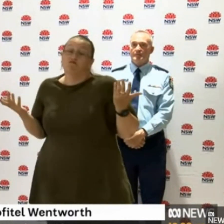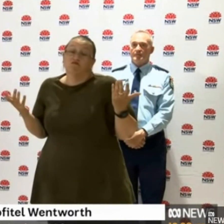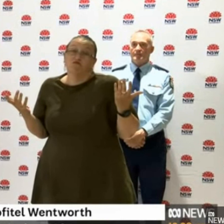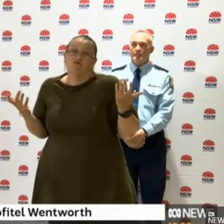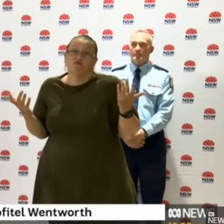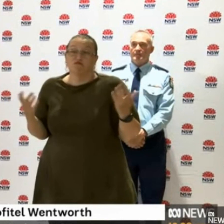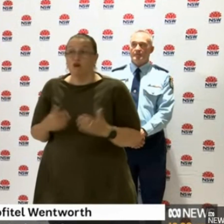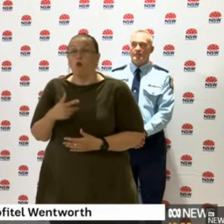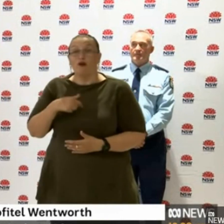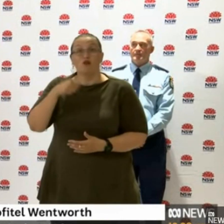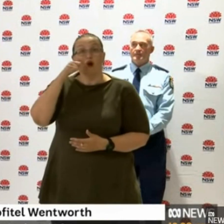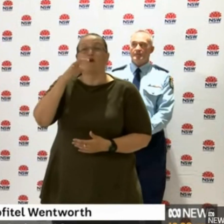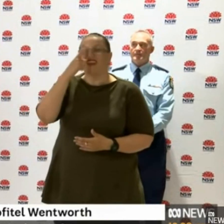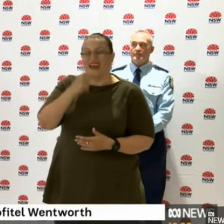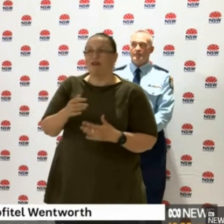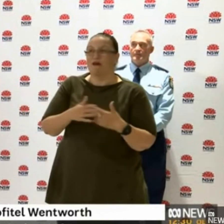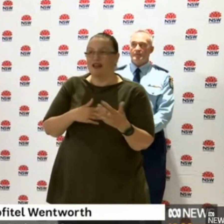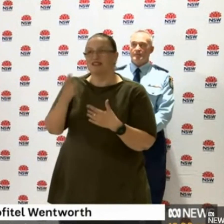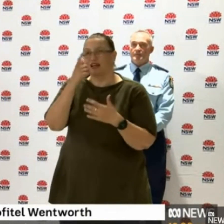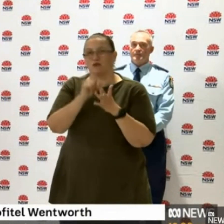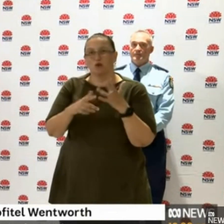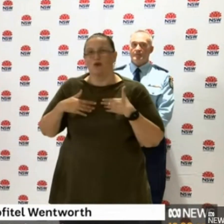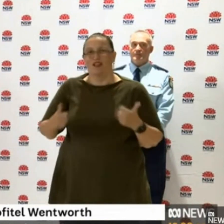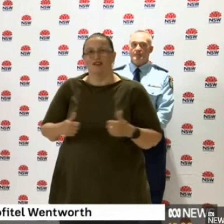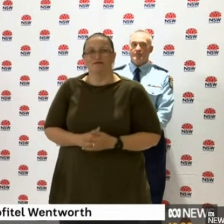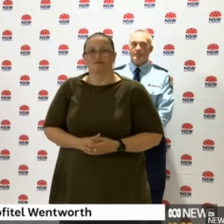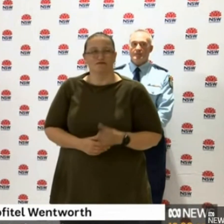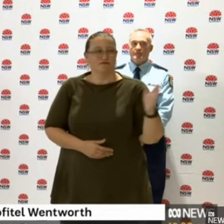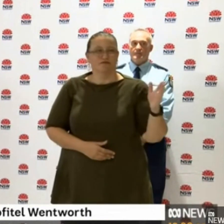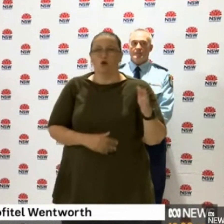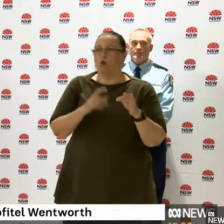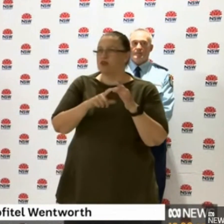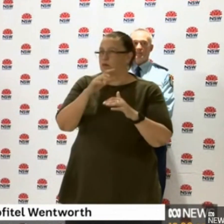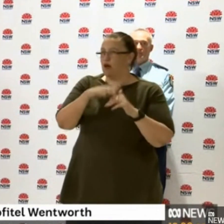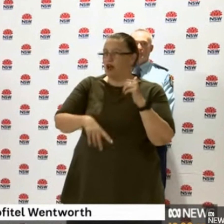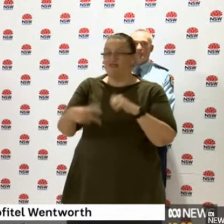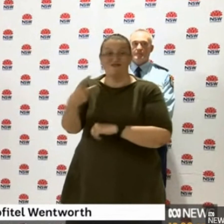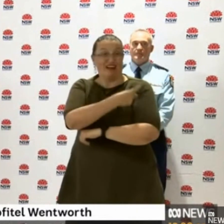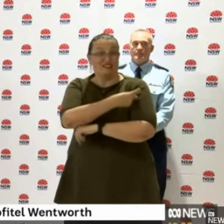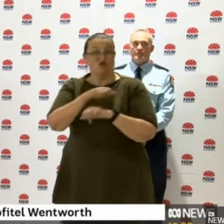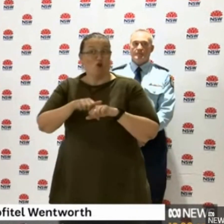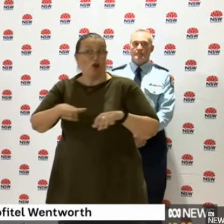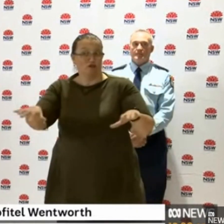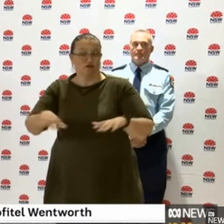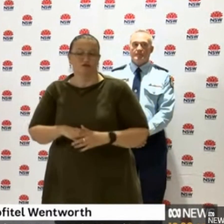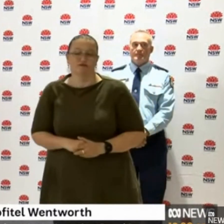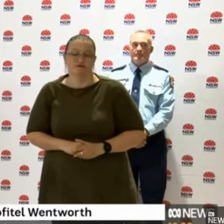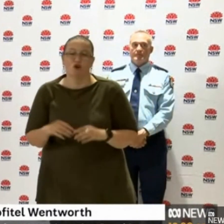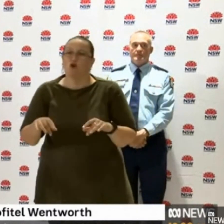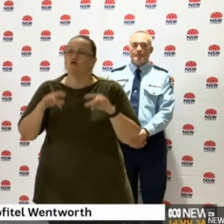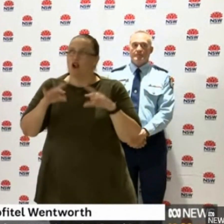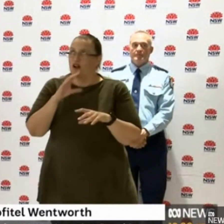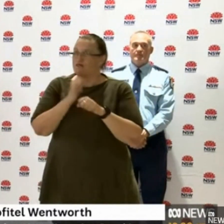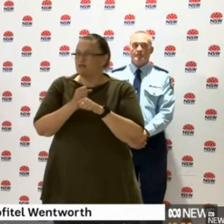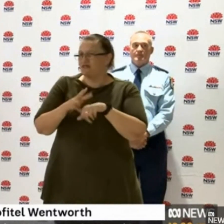time, we have the wherewithal to manage it extremely well. Just on the vaccine, right, lastly, the federal government today said, gave